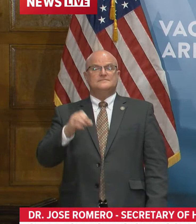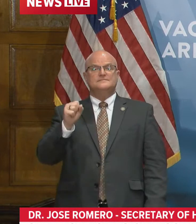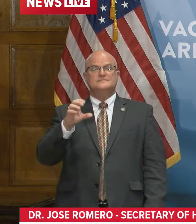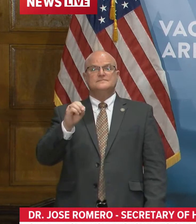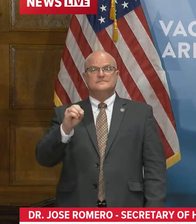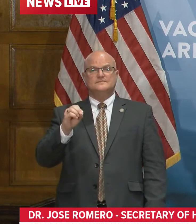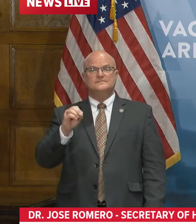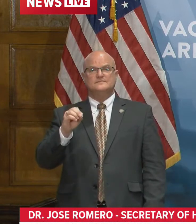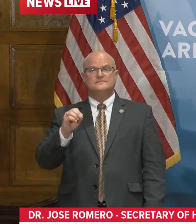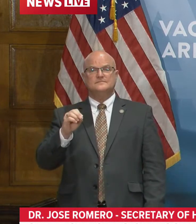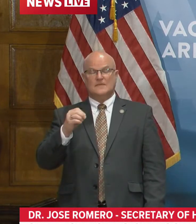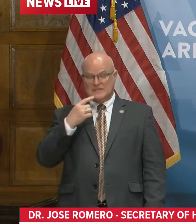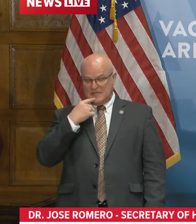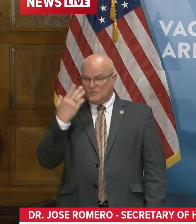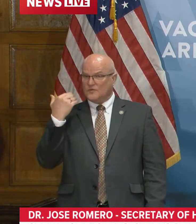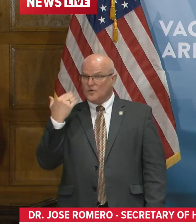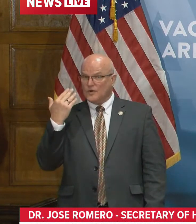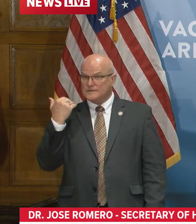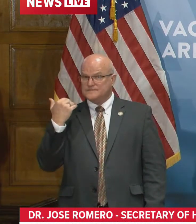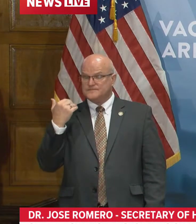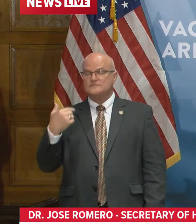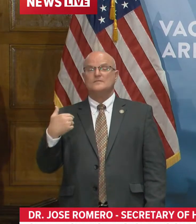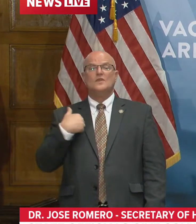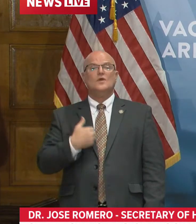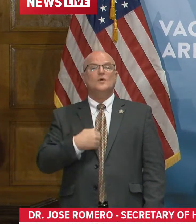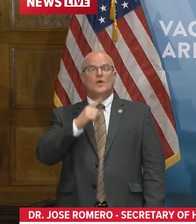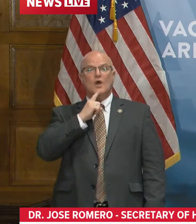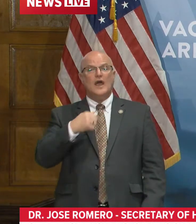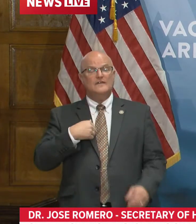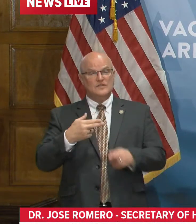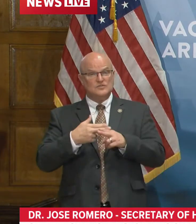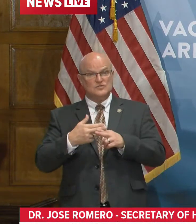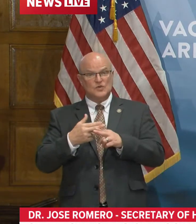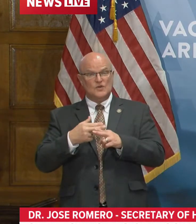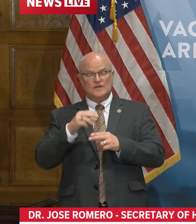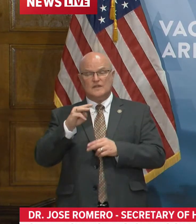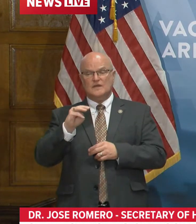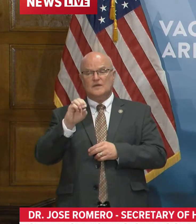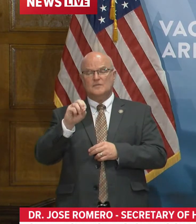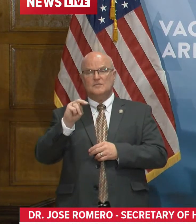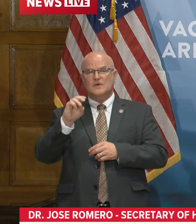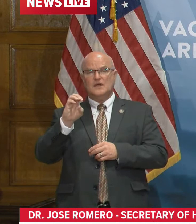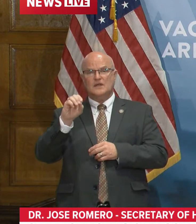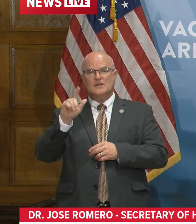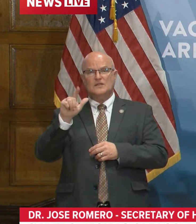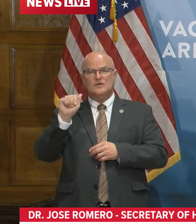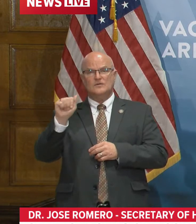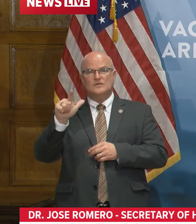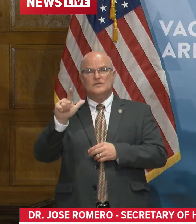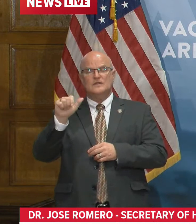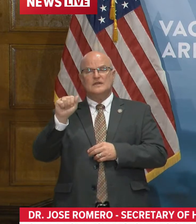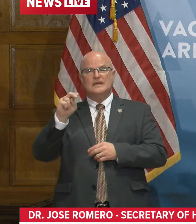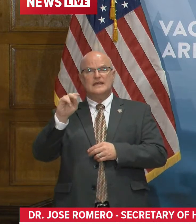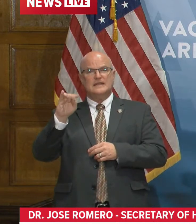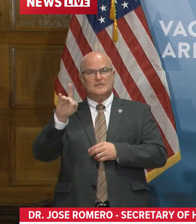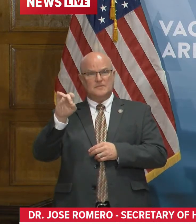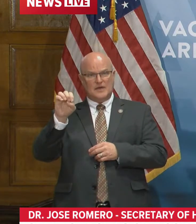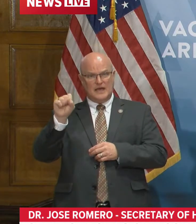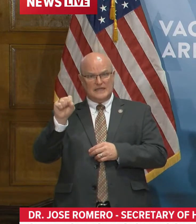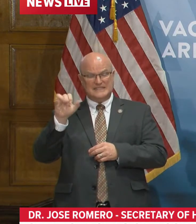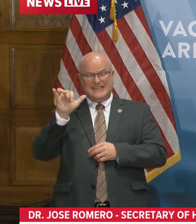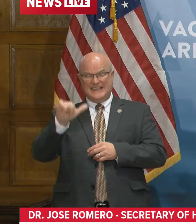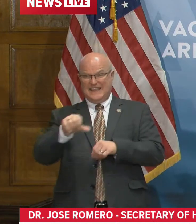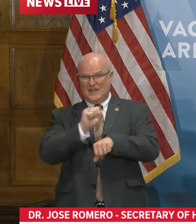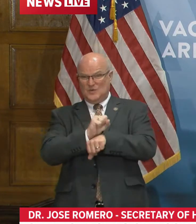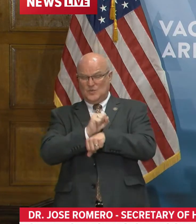So as has been said before, we are having a shortage of these monoclonal antibodies, and more specifically, those monoclonal antibodies that